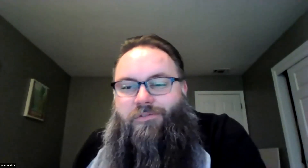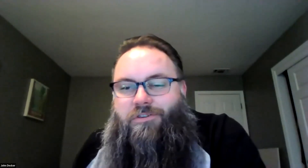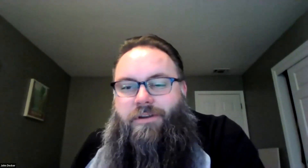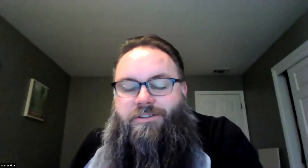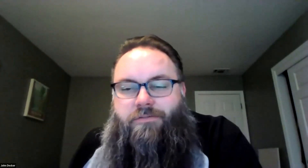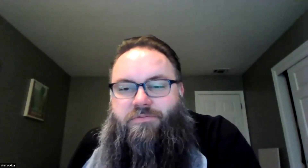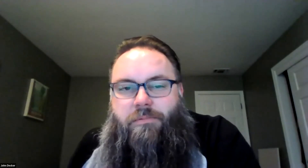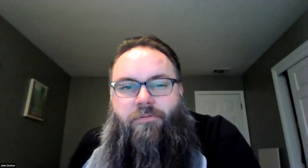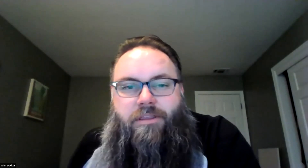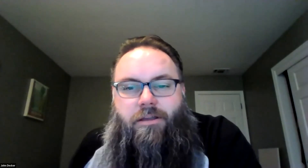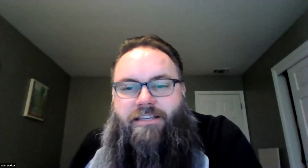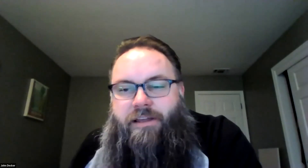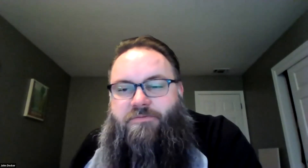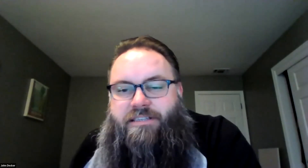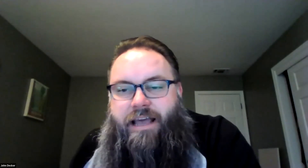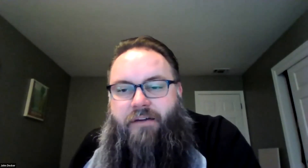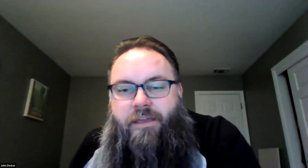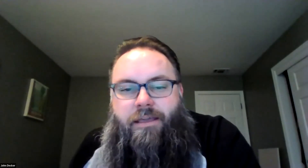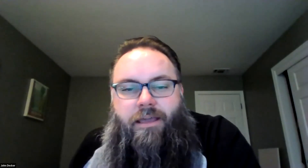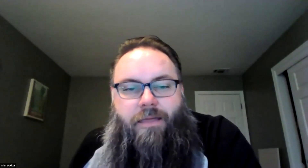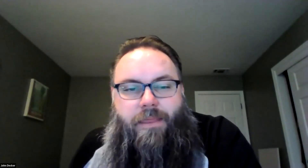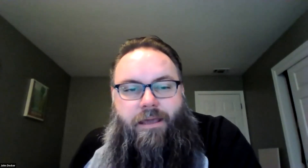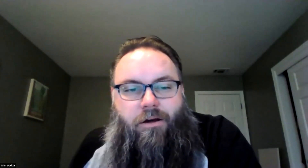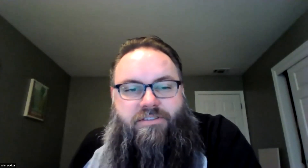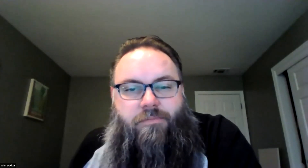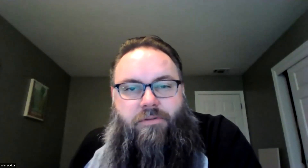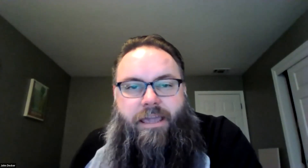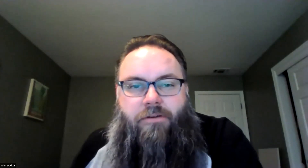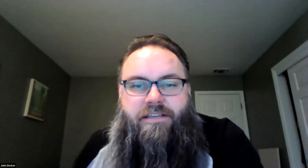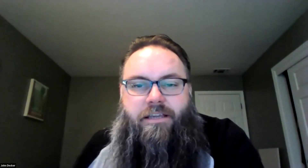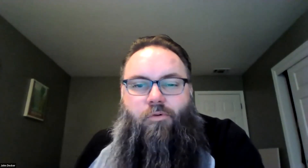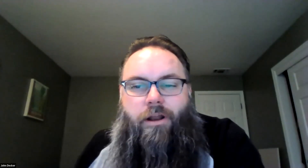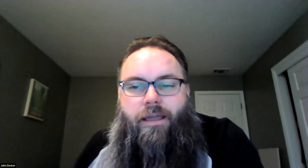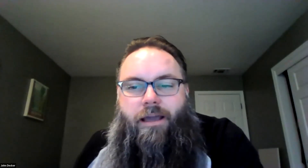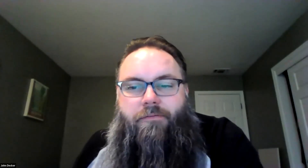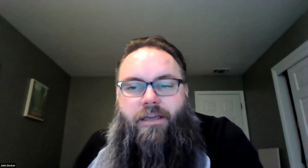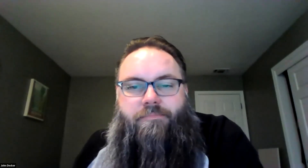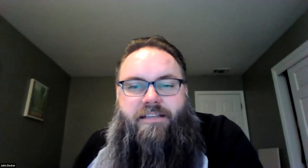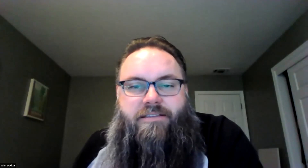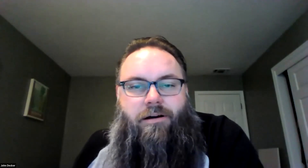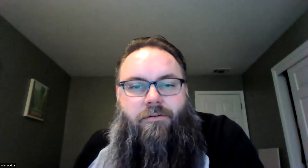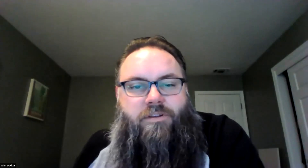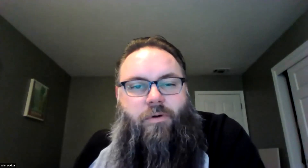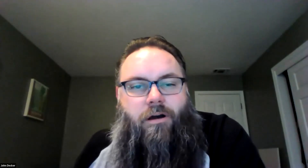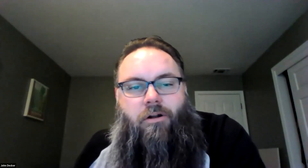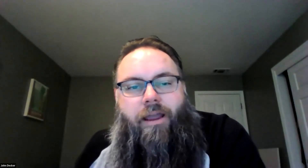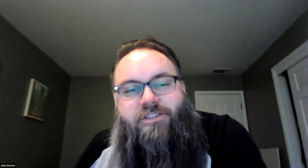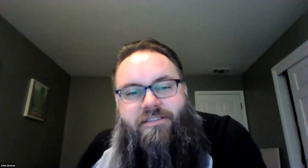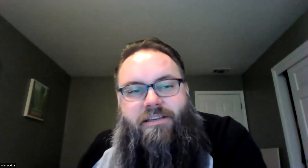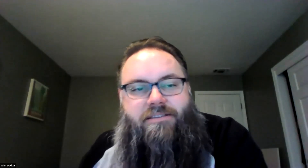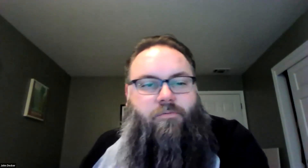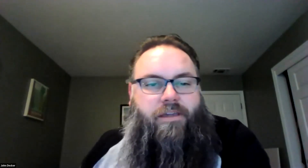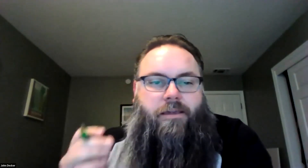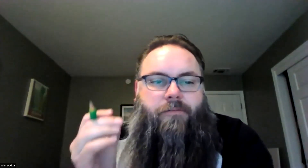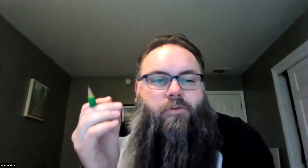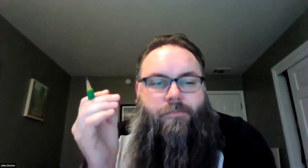do our coffee with community services. We meet with our case management staff and then also meet with accounting in the morning and kind of get updates on what's going on at our